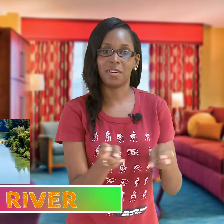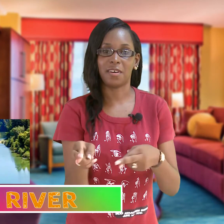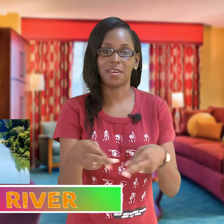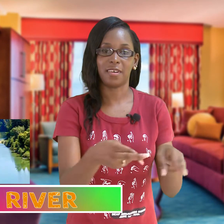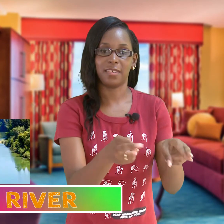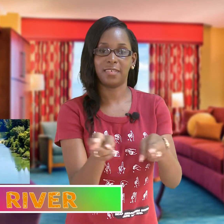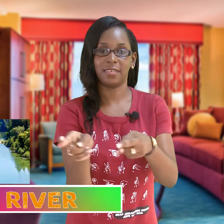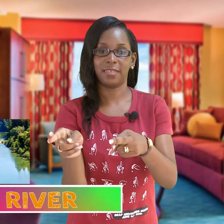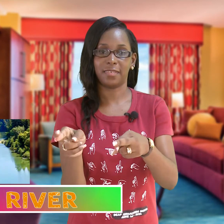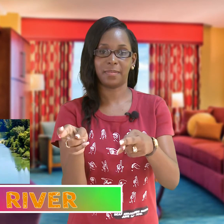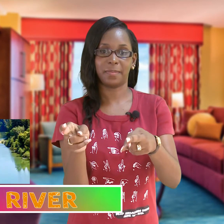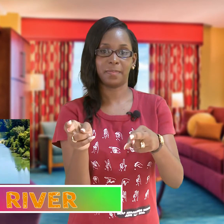River.